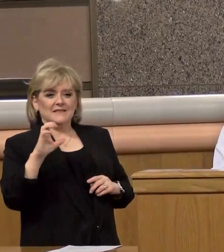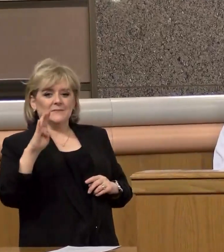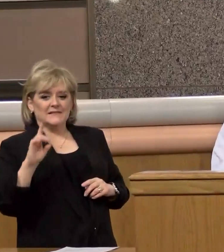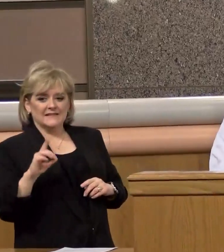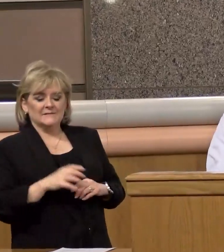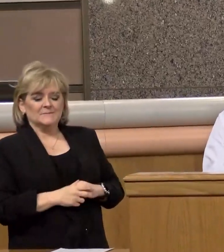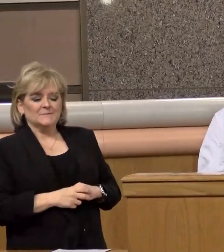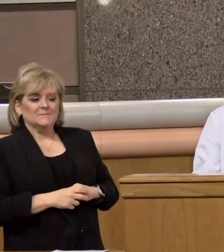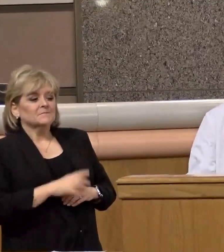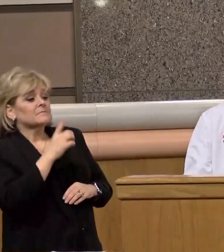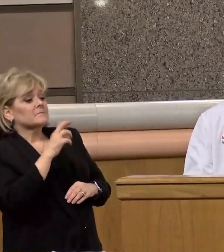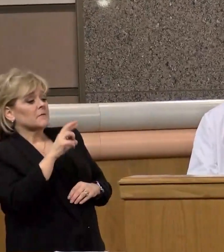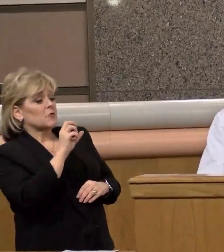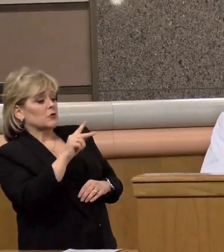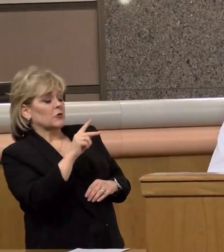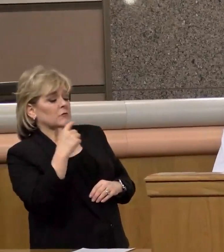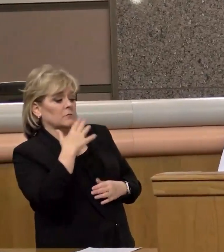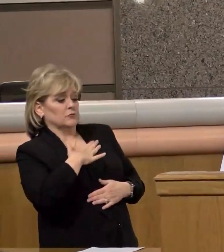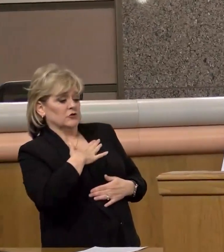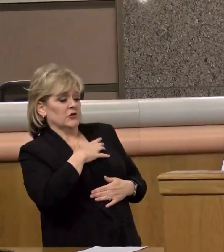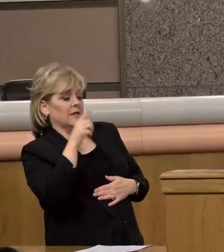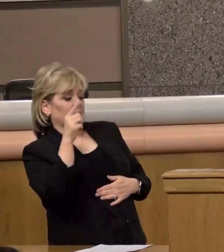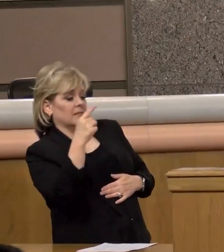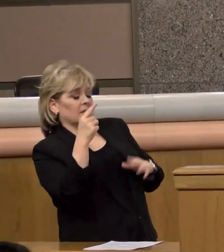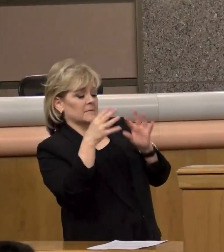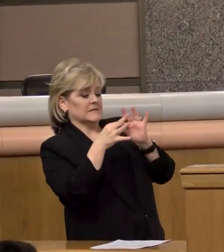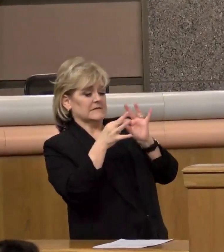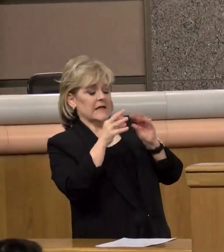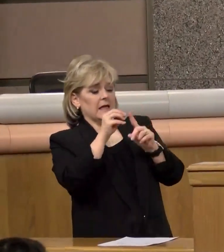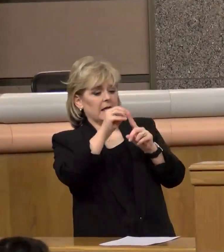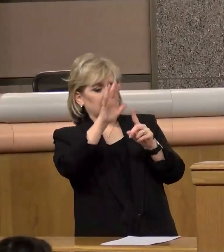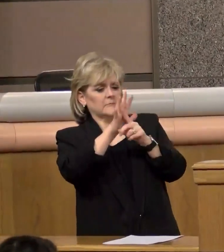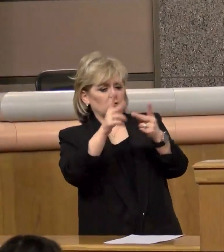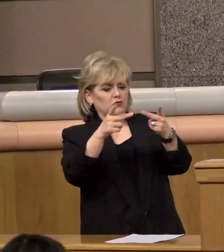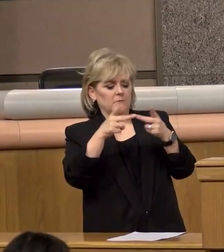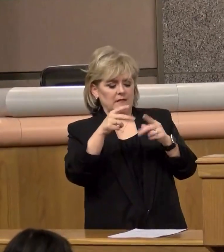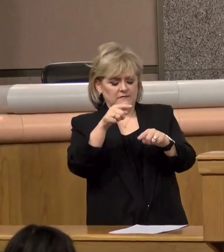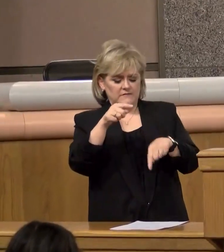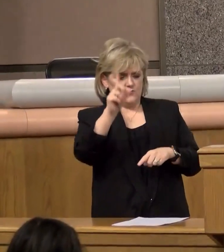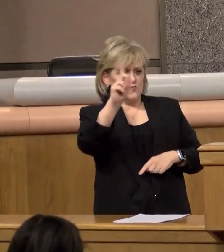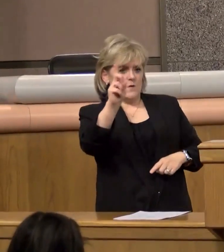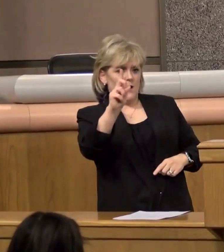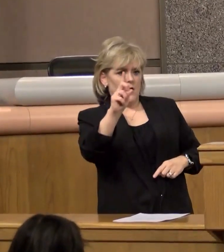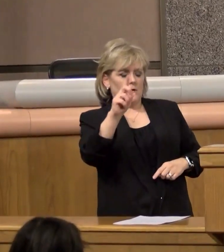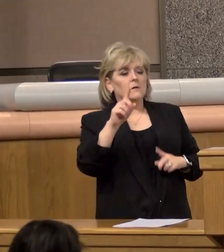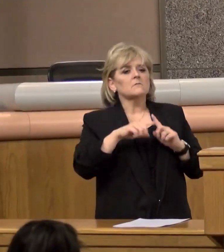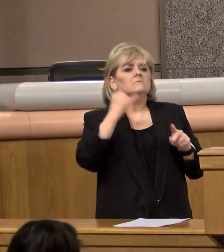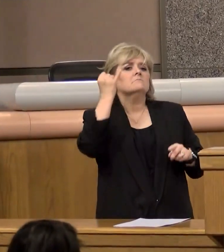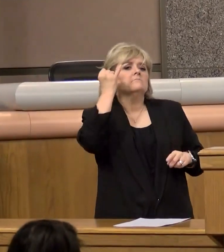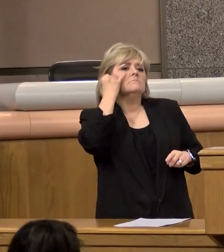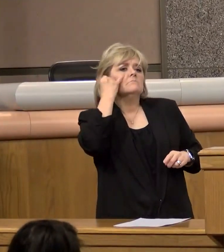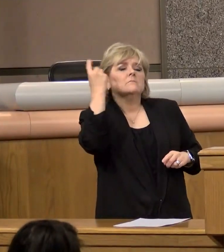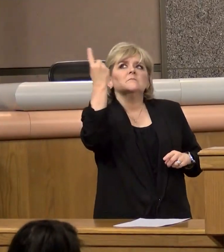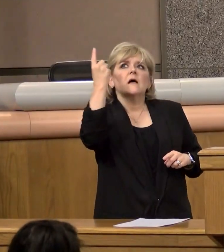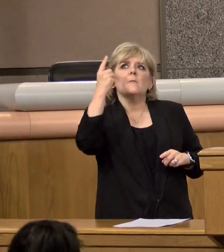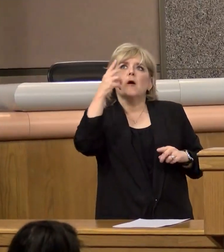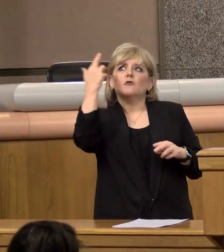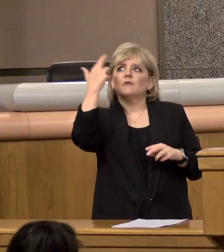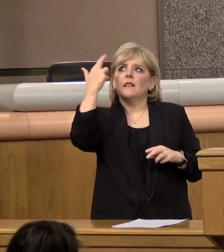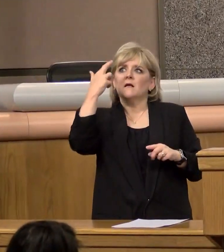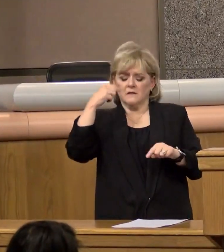Dr. Cook, we appreciate them saying the exposure sites but let's say somebody realizes that they were there on